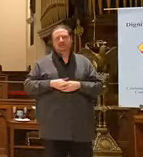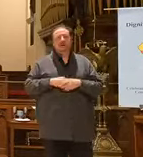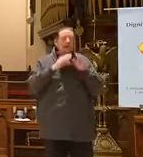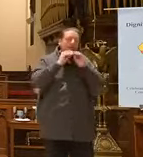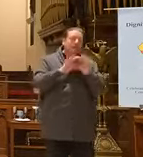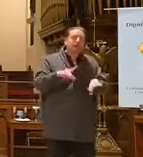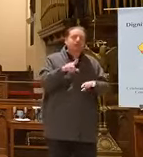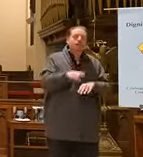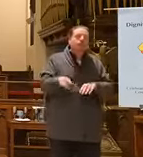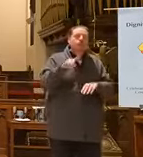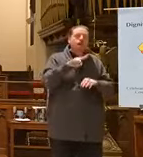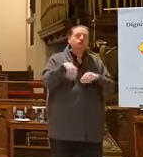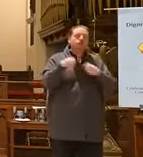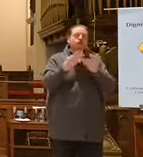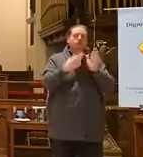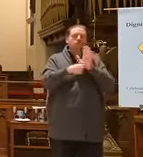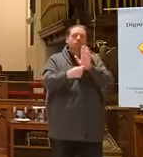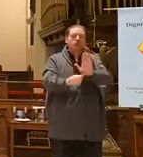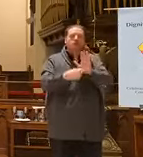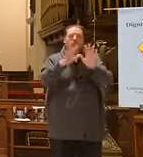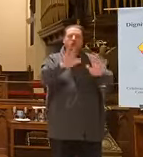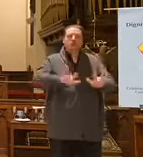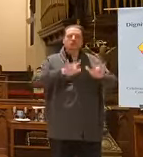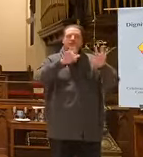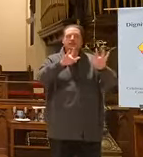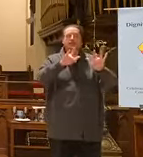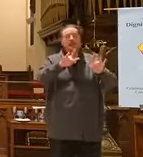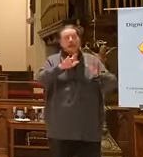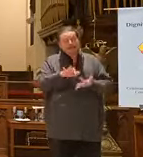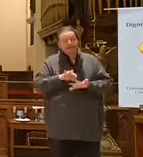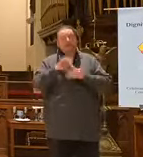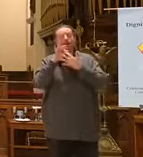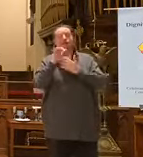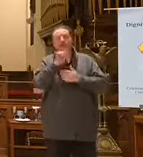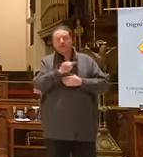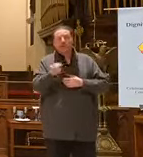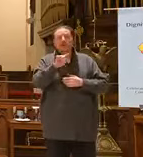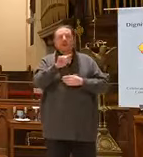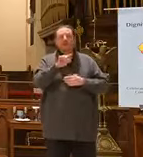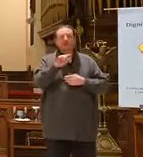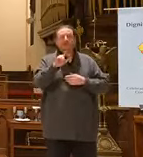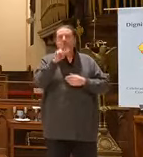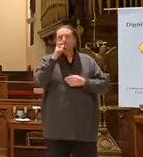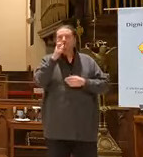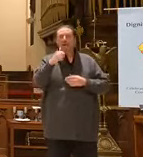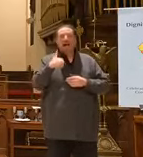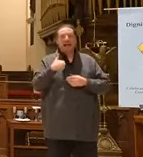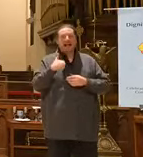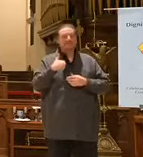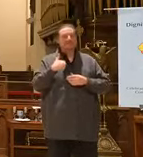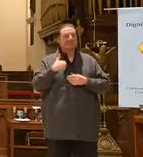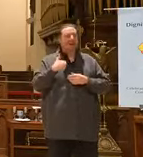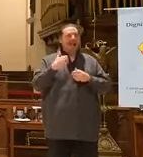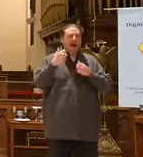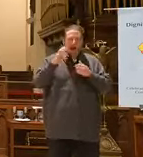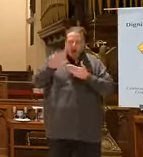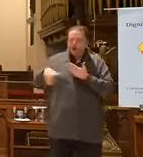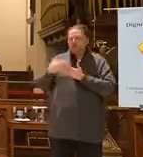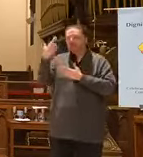Blessed are those who show mercy, especially those who have every reason not to.